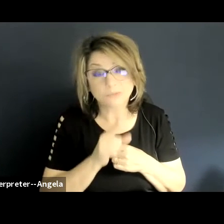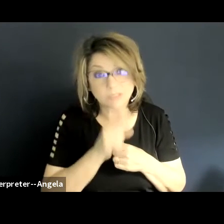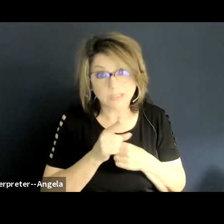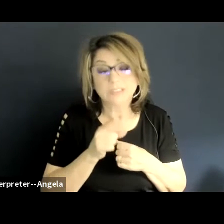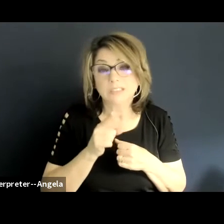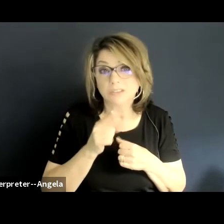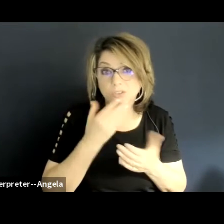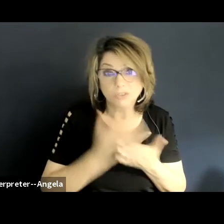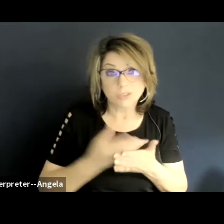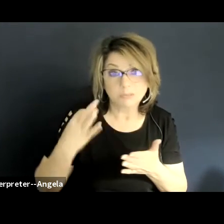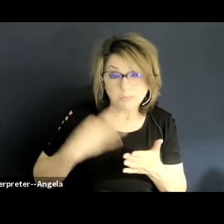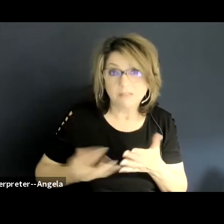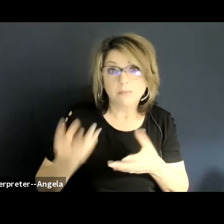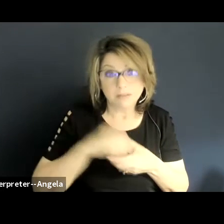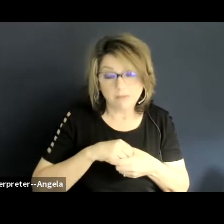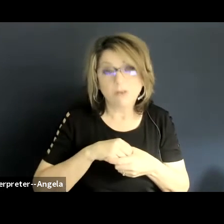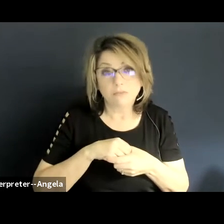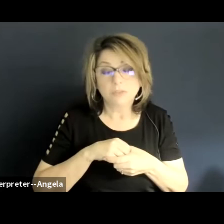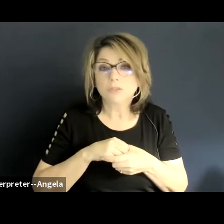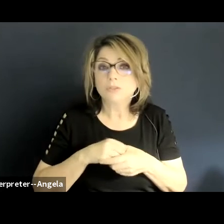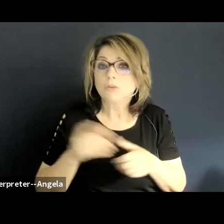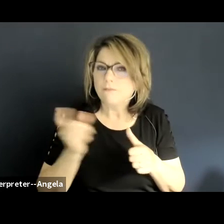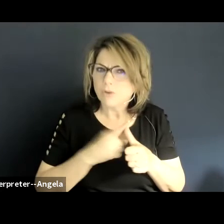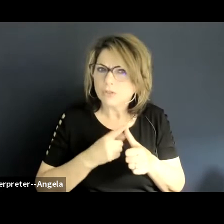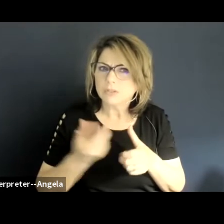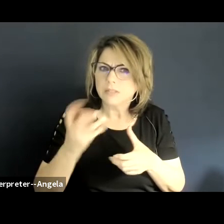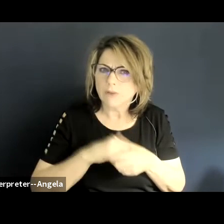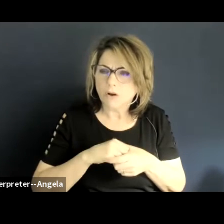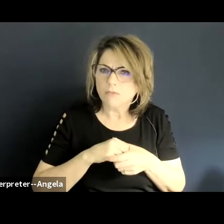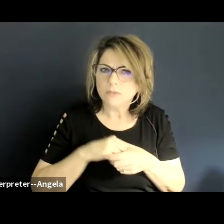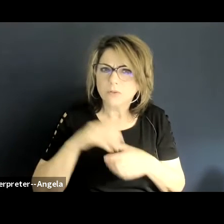being involved in this. So I first got involved with